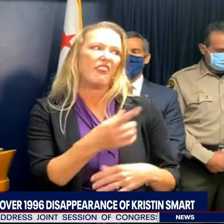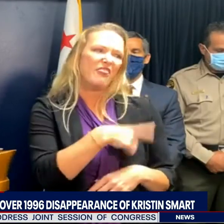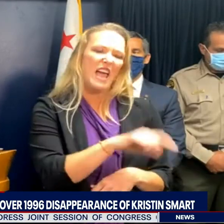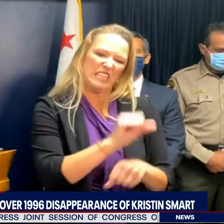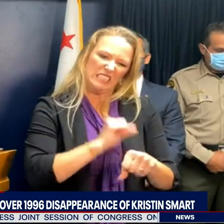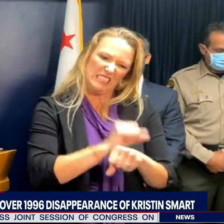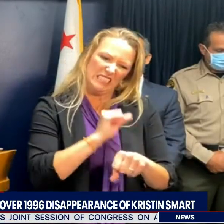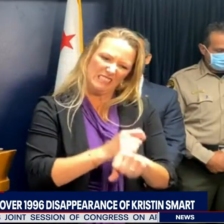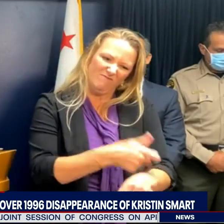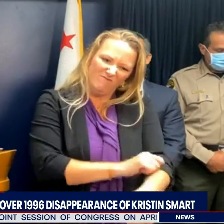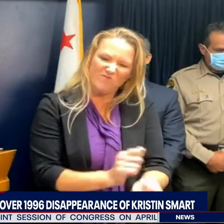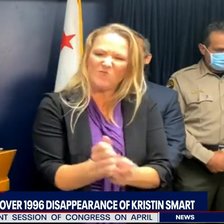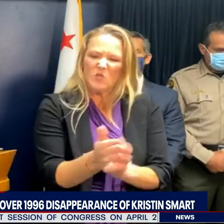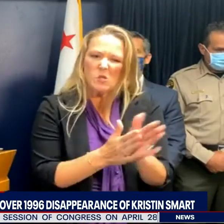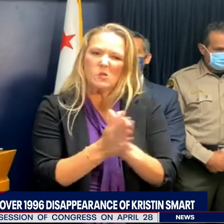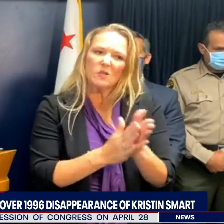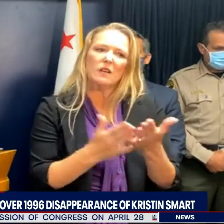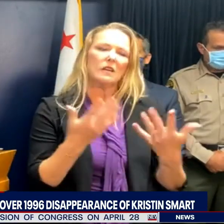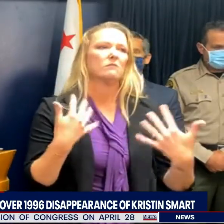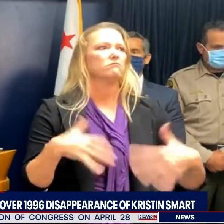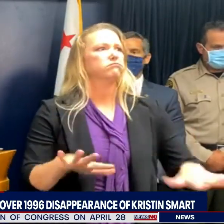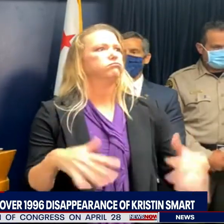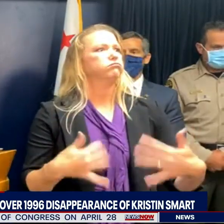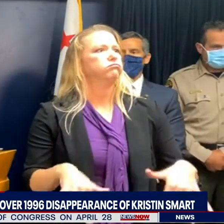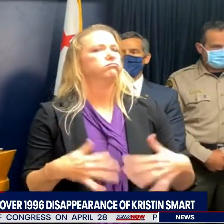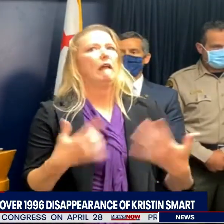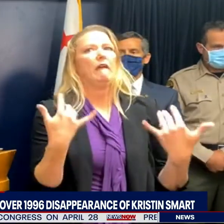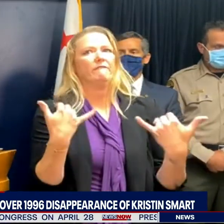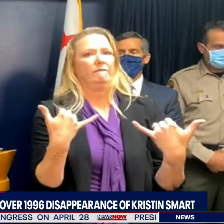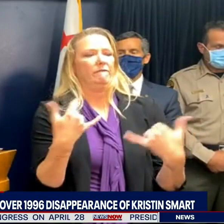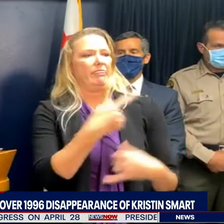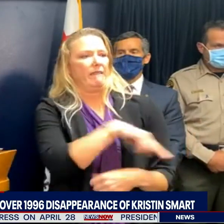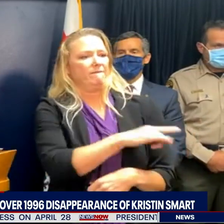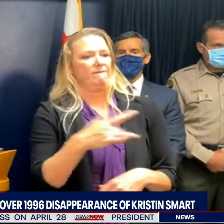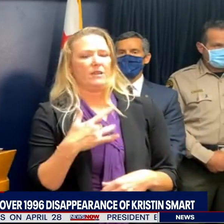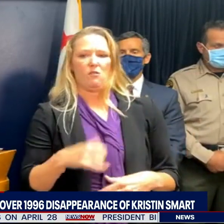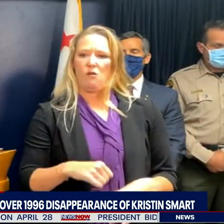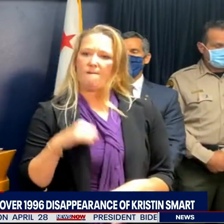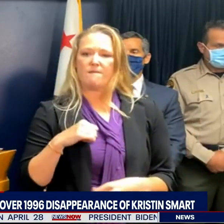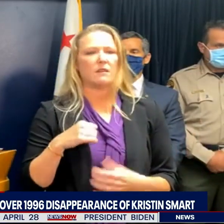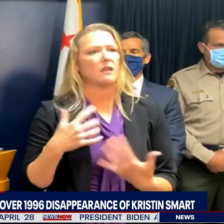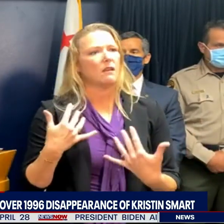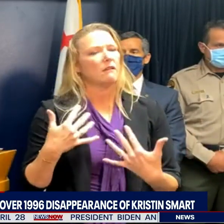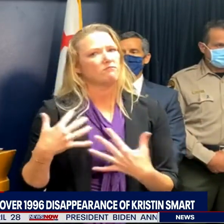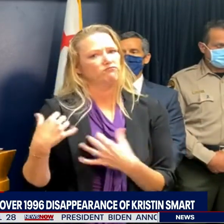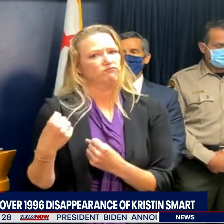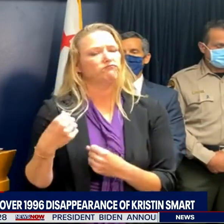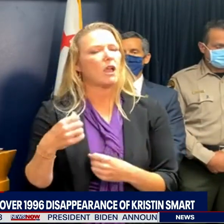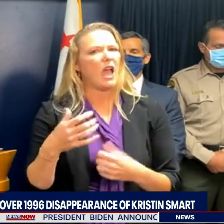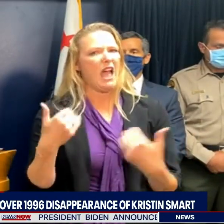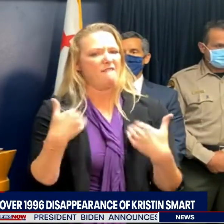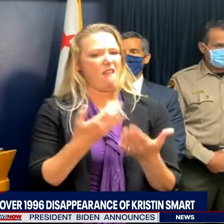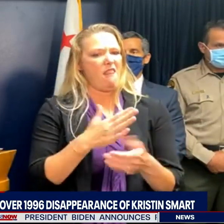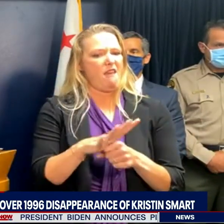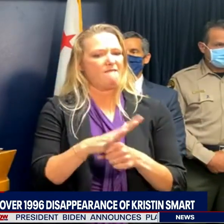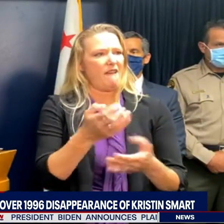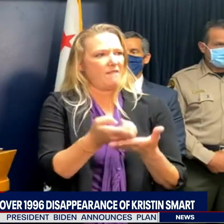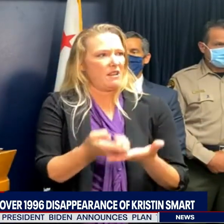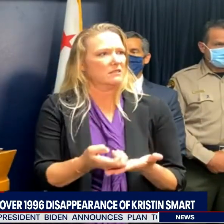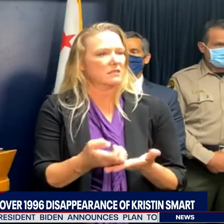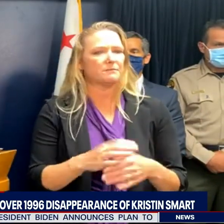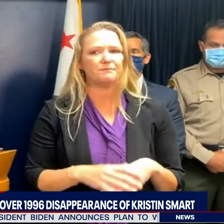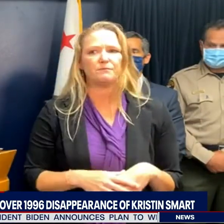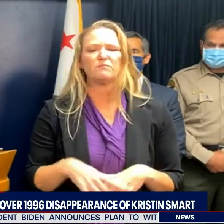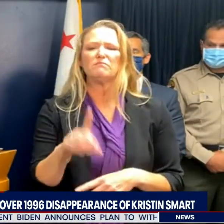are confident that they have enough evidence to make the arrest that they did yesterday. The District Attorney's Office team has